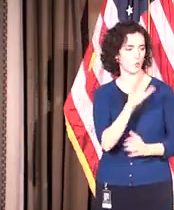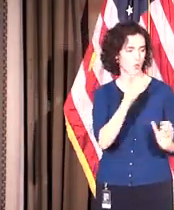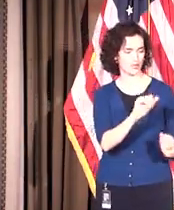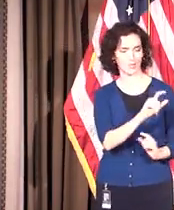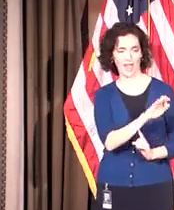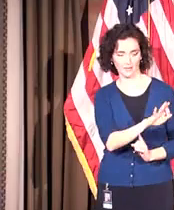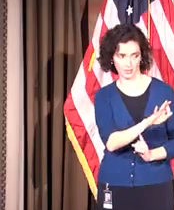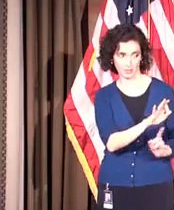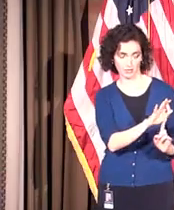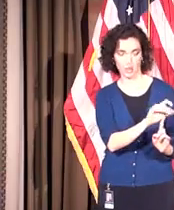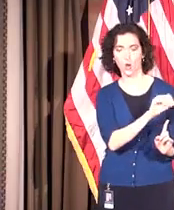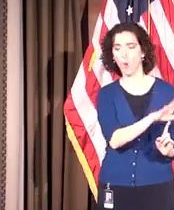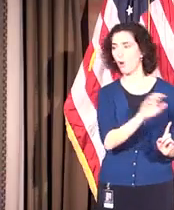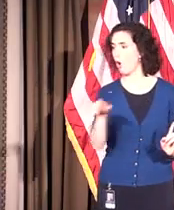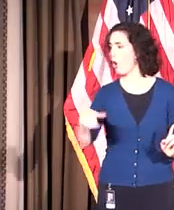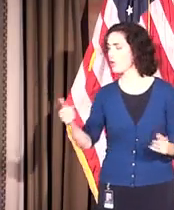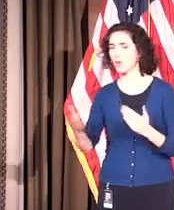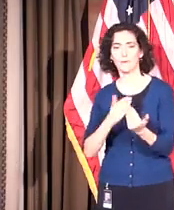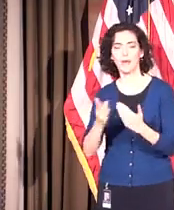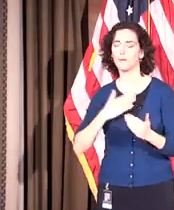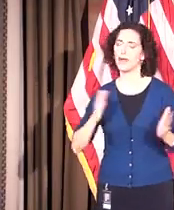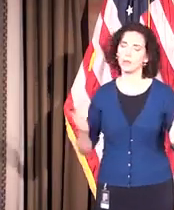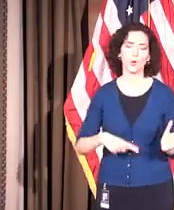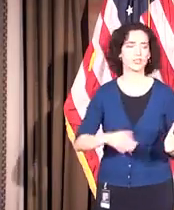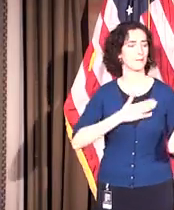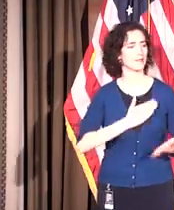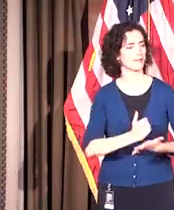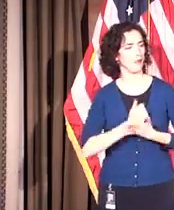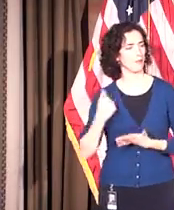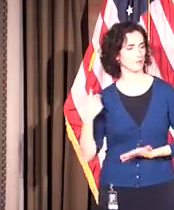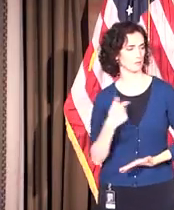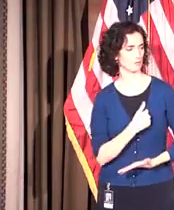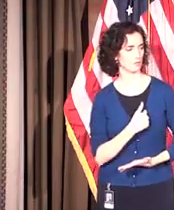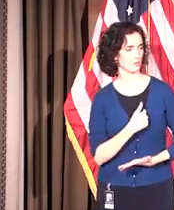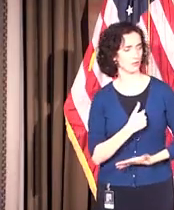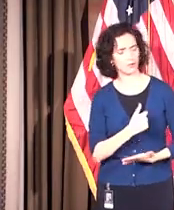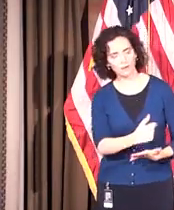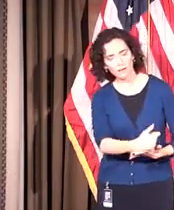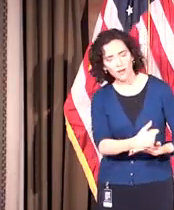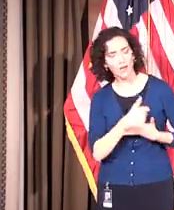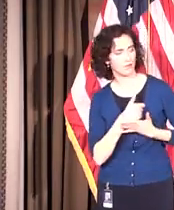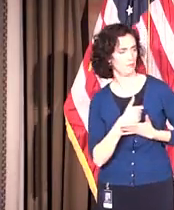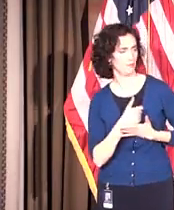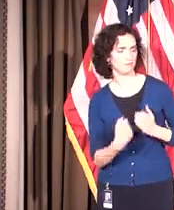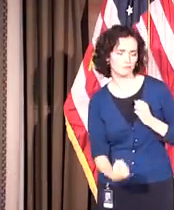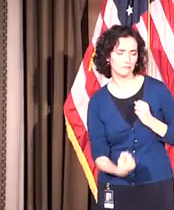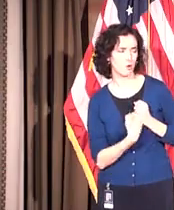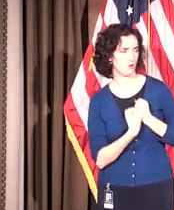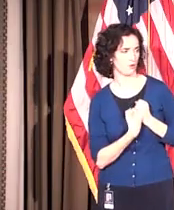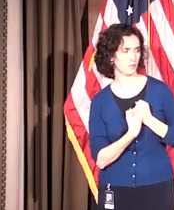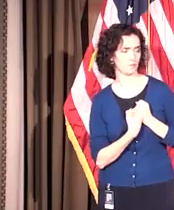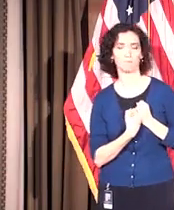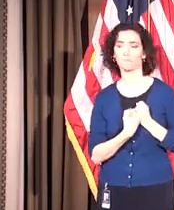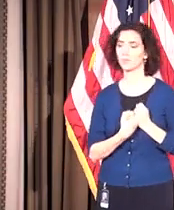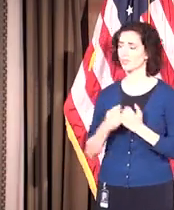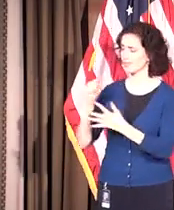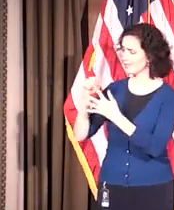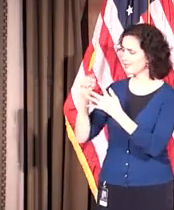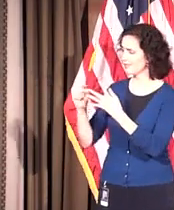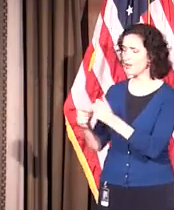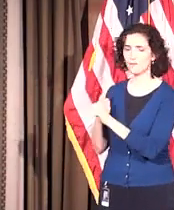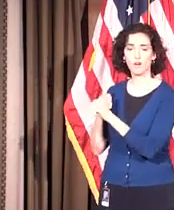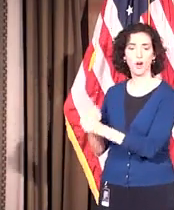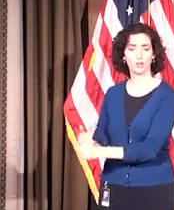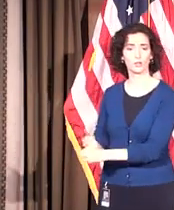or anybody else, I'm encouraging them to help and to do these things. It really